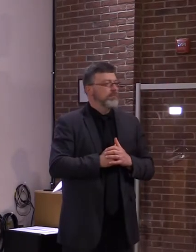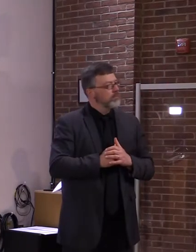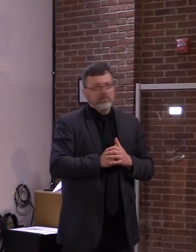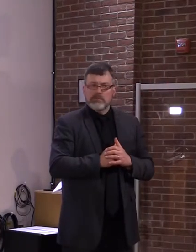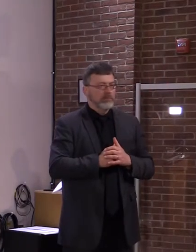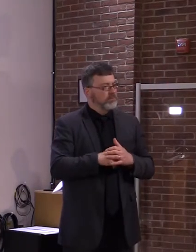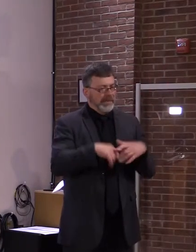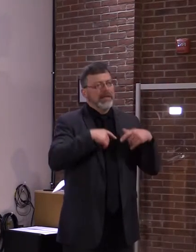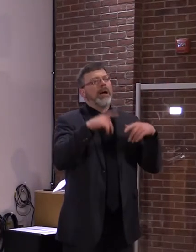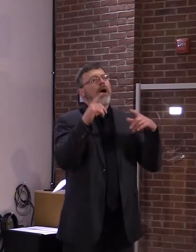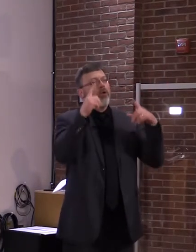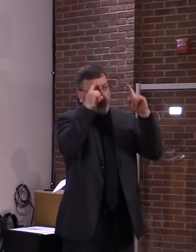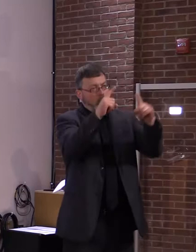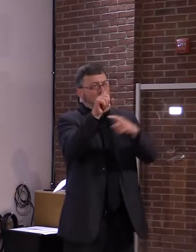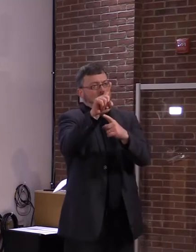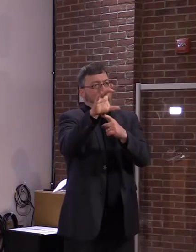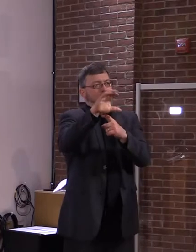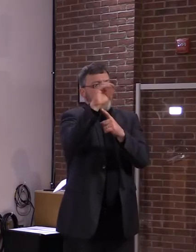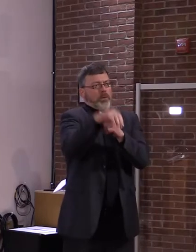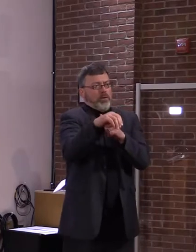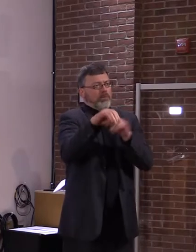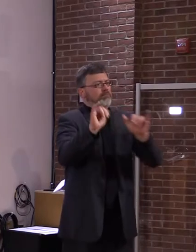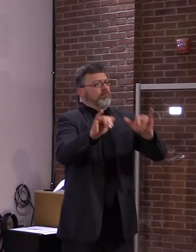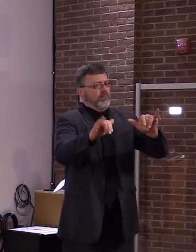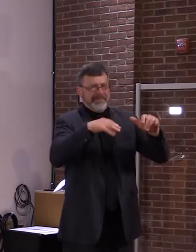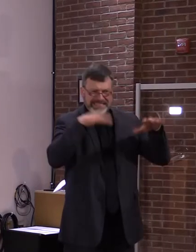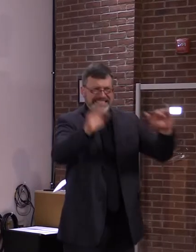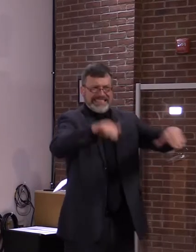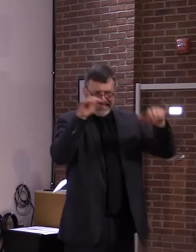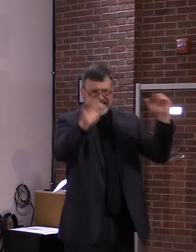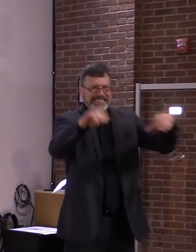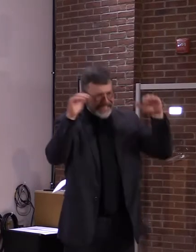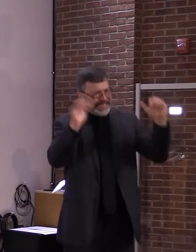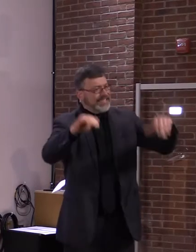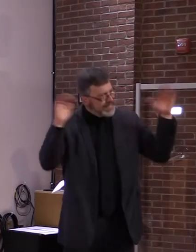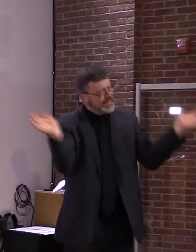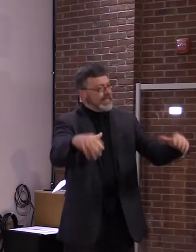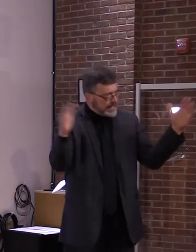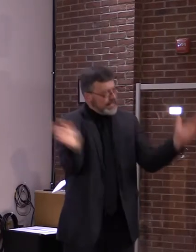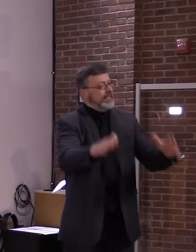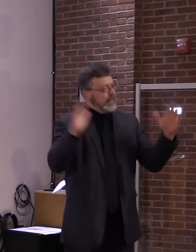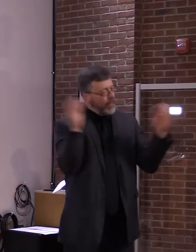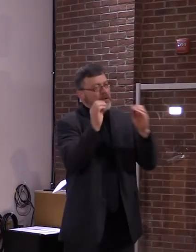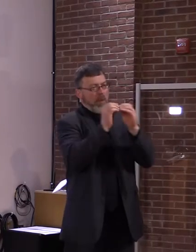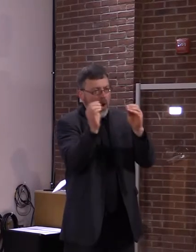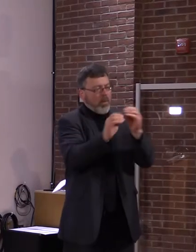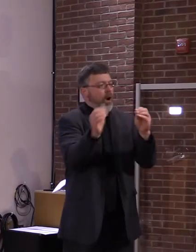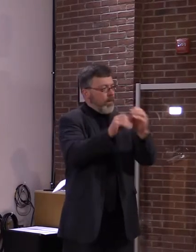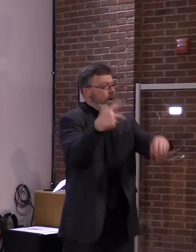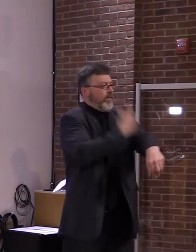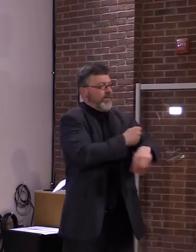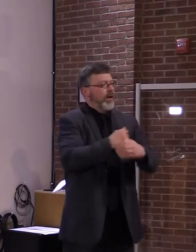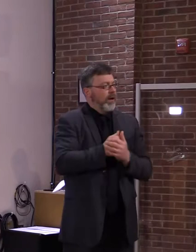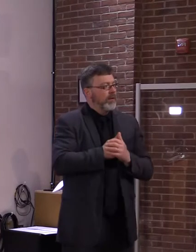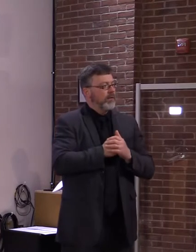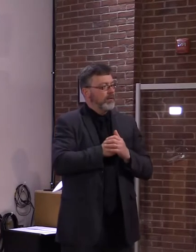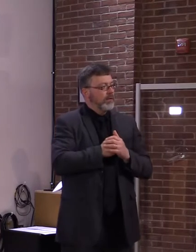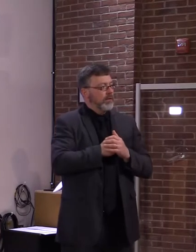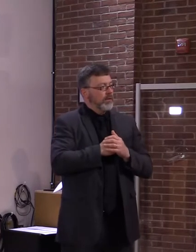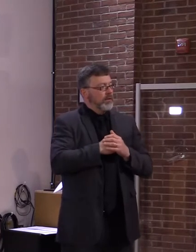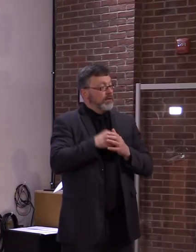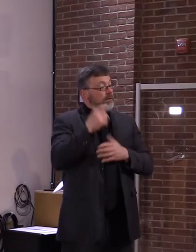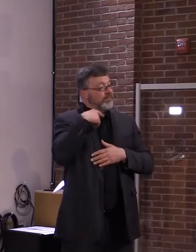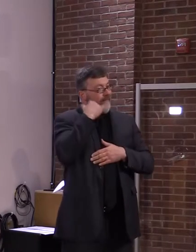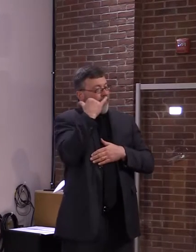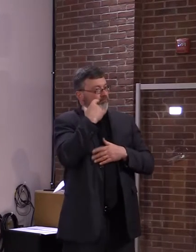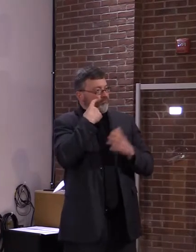and we've now seen one report of an additional variant of concern in Vermont, the B1351, first